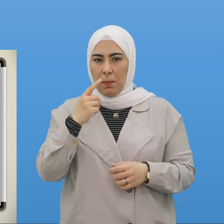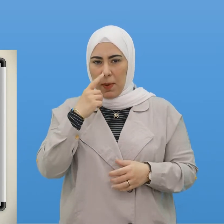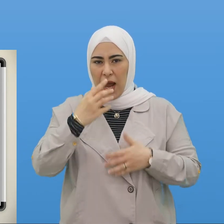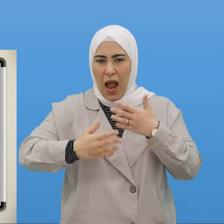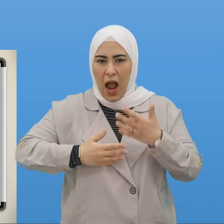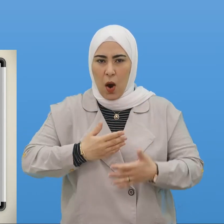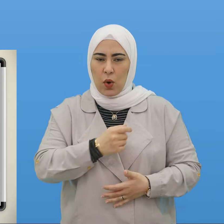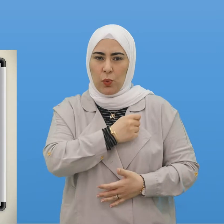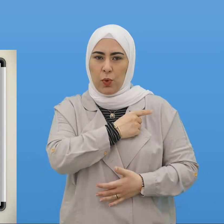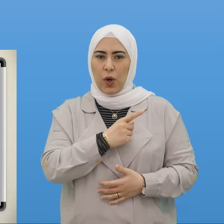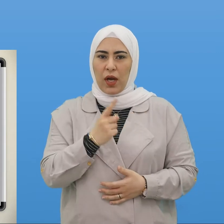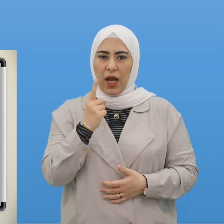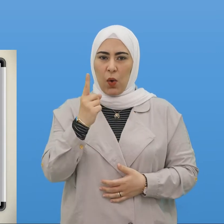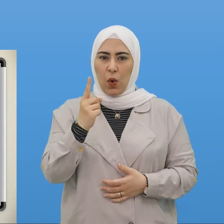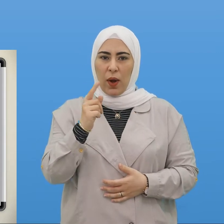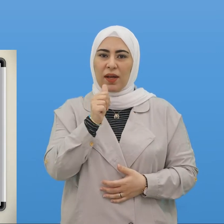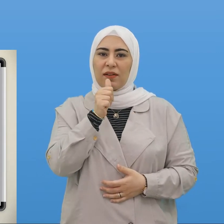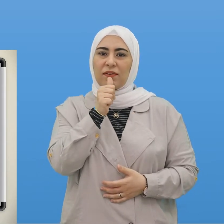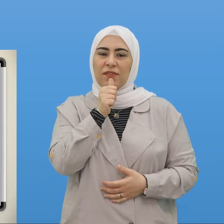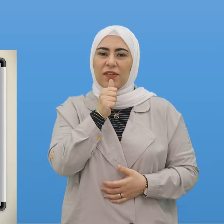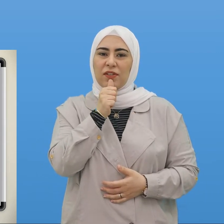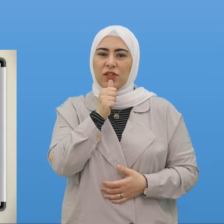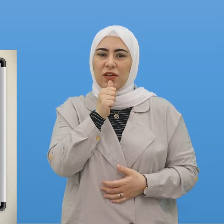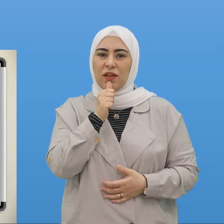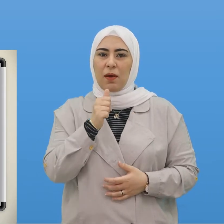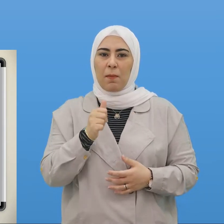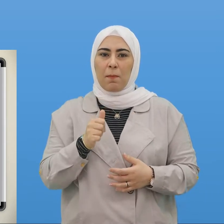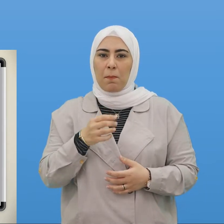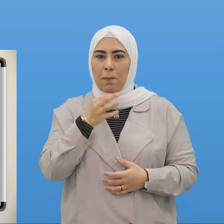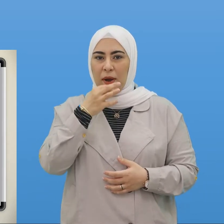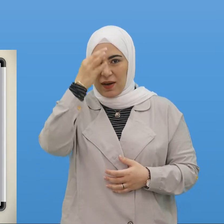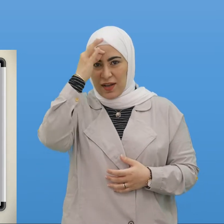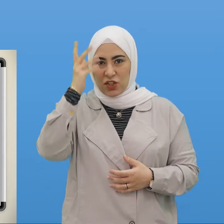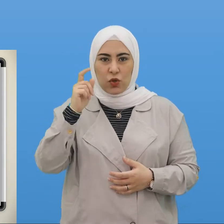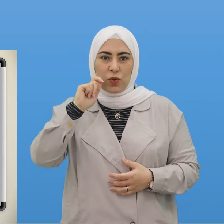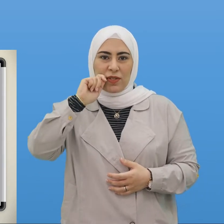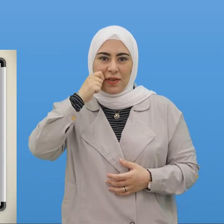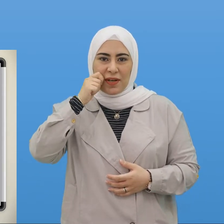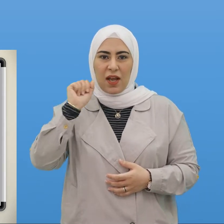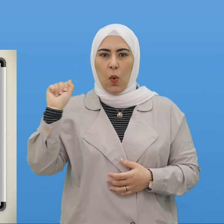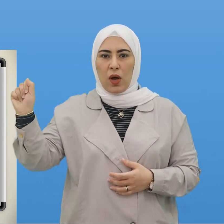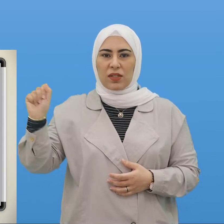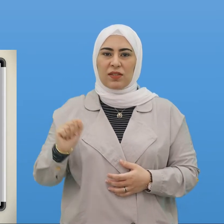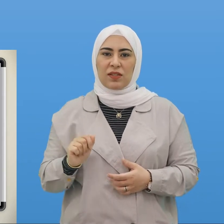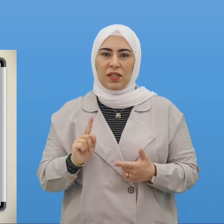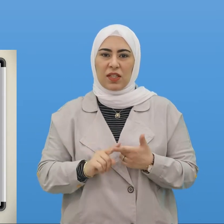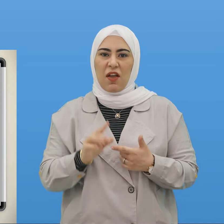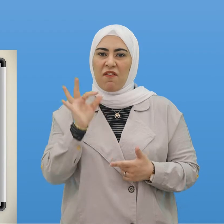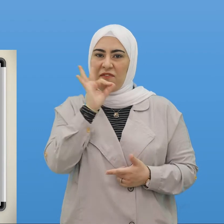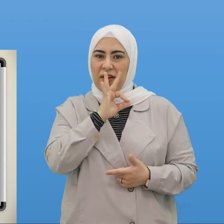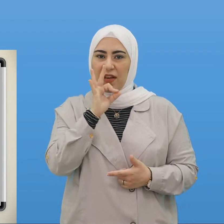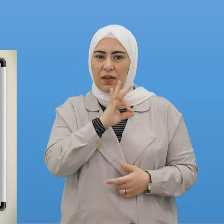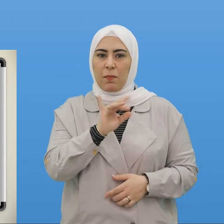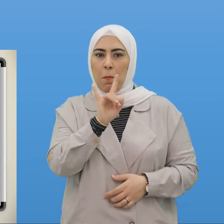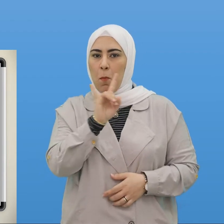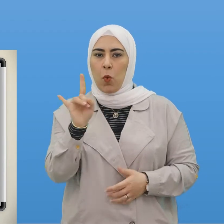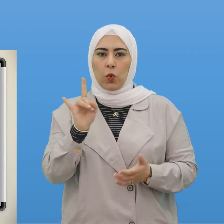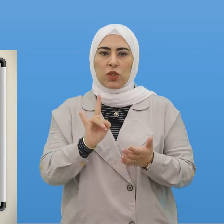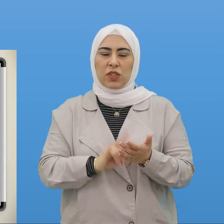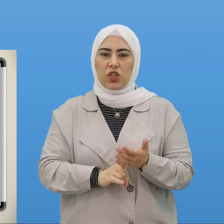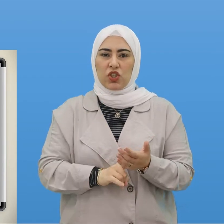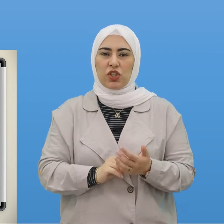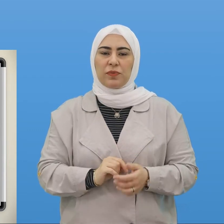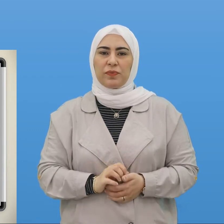answers. Confidential means secret or private. Fake means